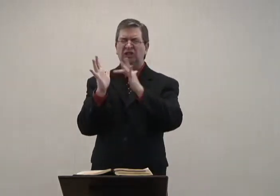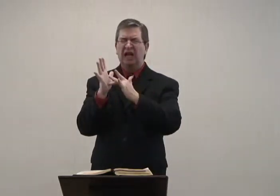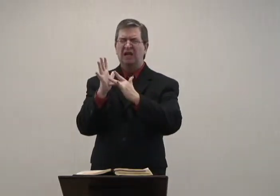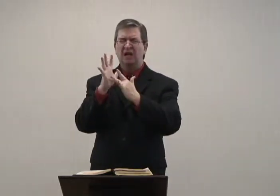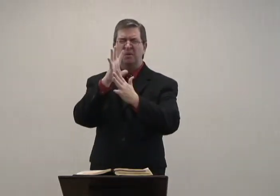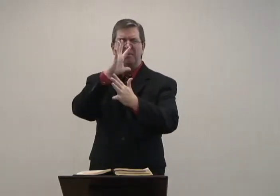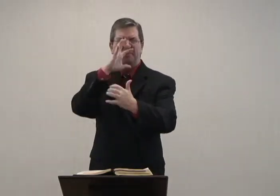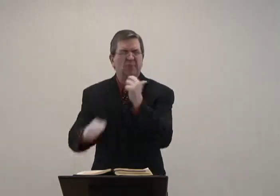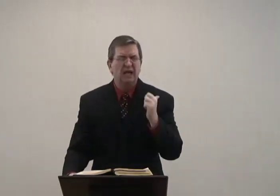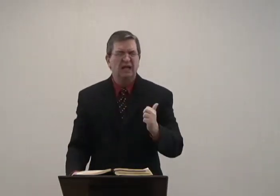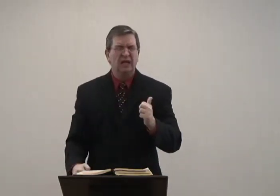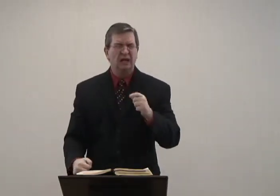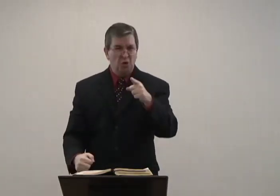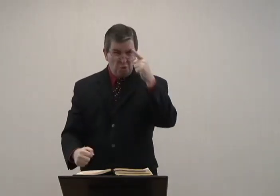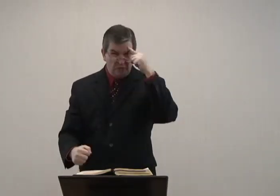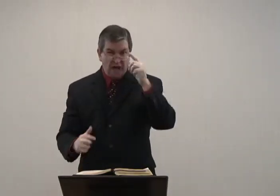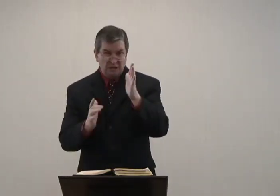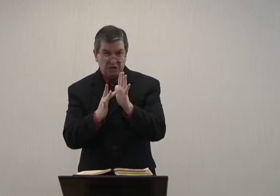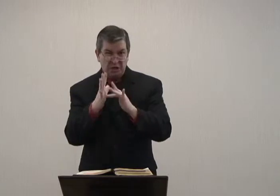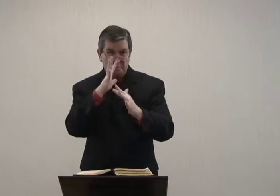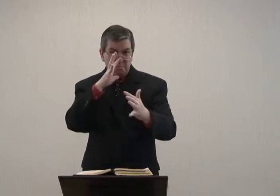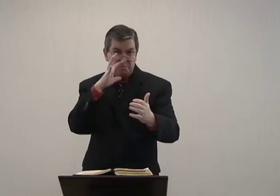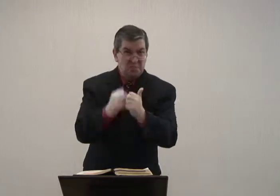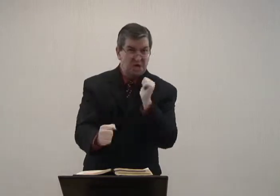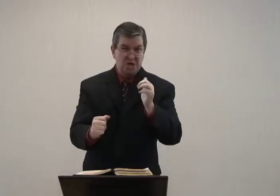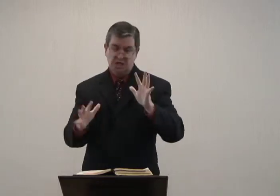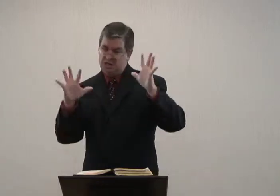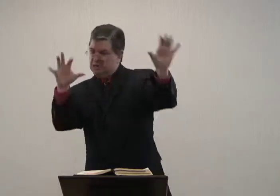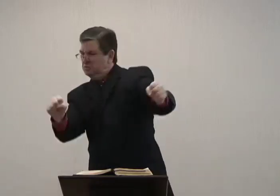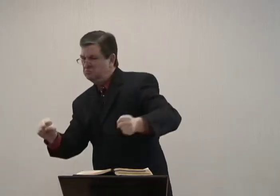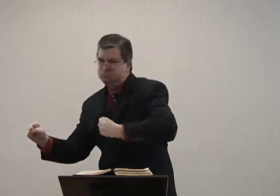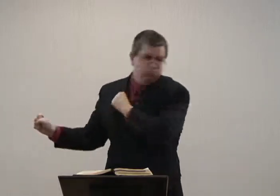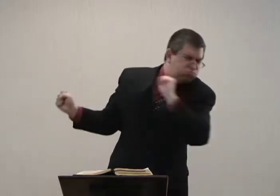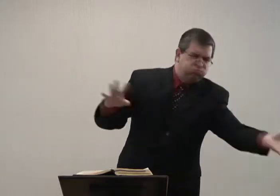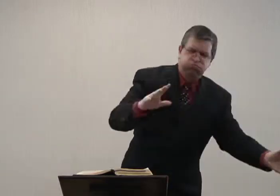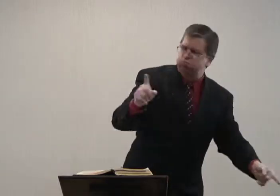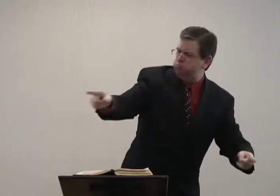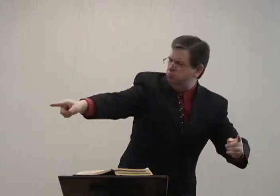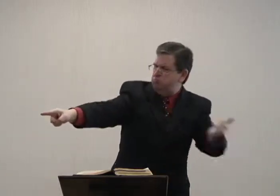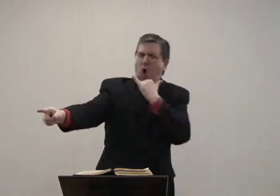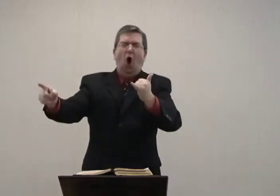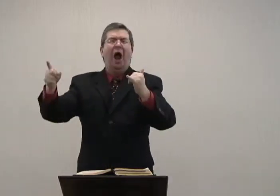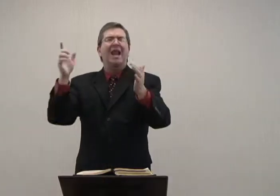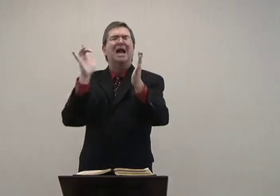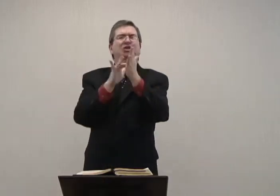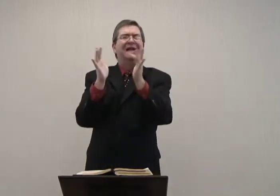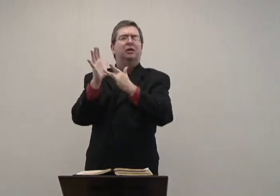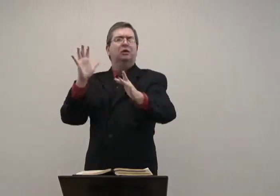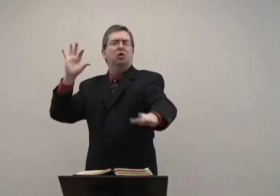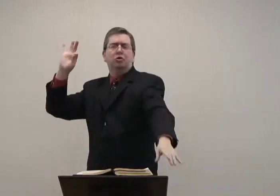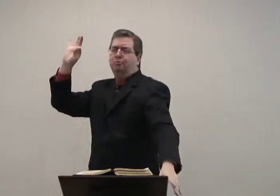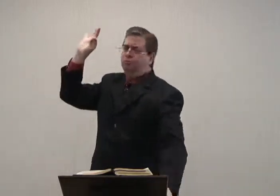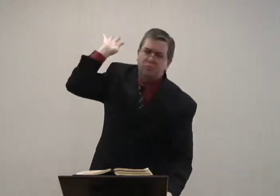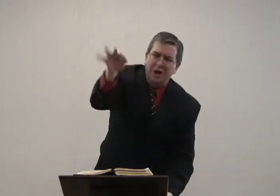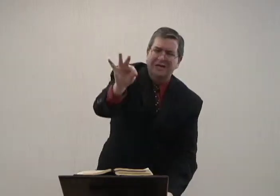Sounds like Jesus is mean in this church. Do you think Jesus is mean for throwing everything around?